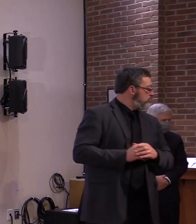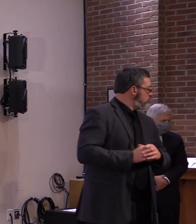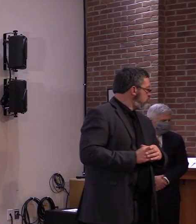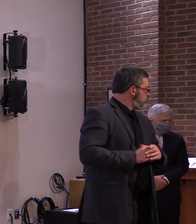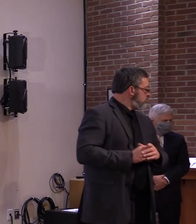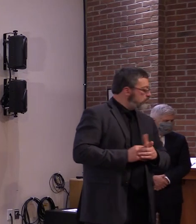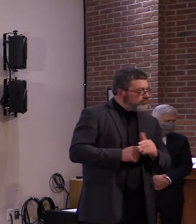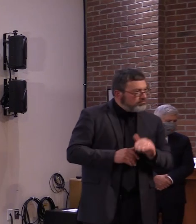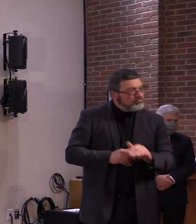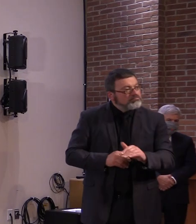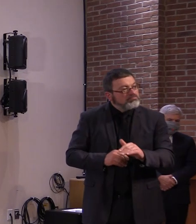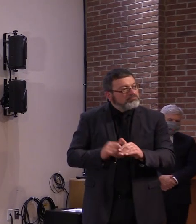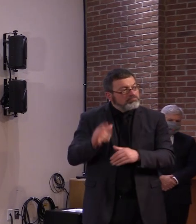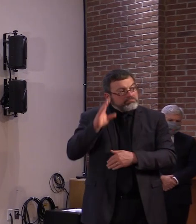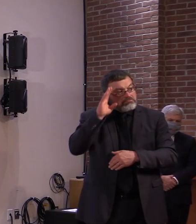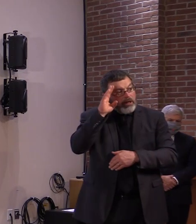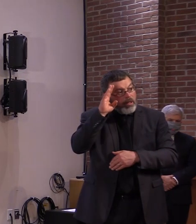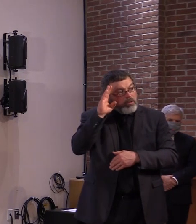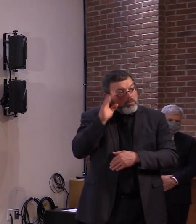Ann?